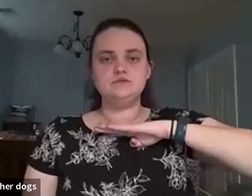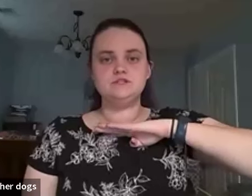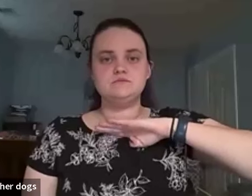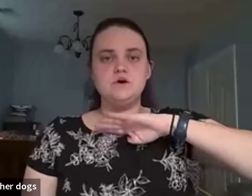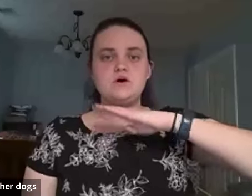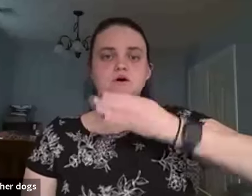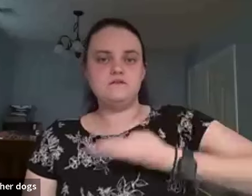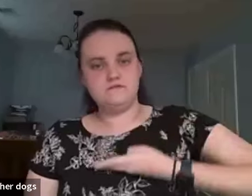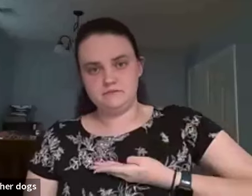to do a small flip.